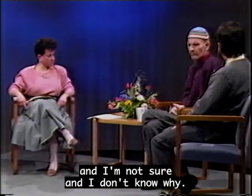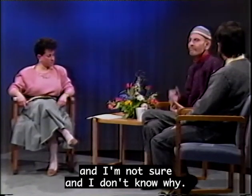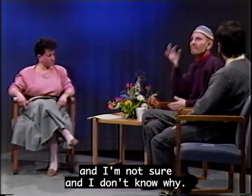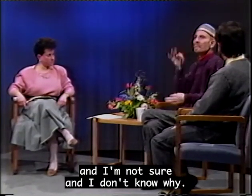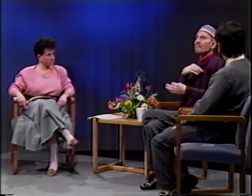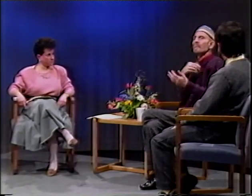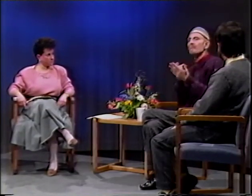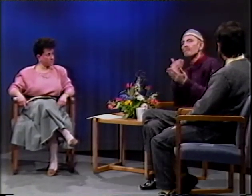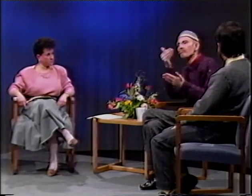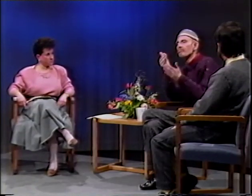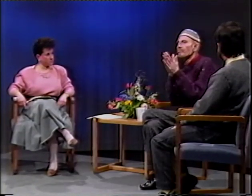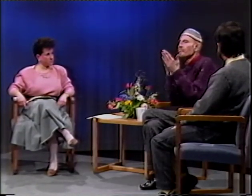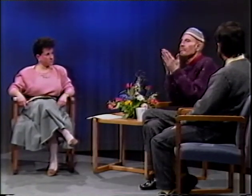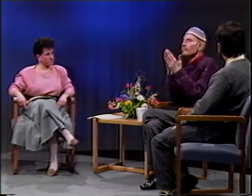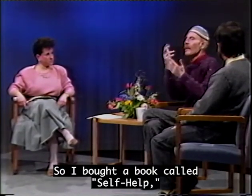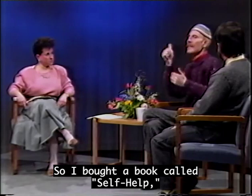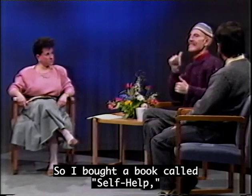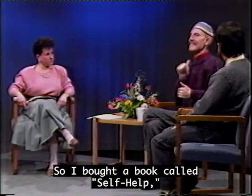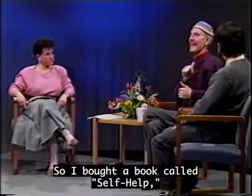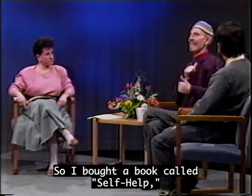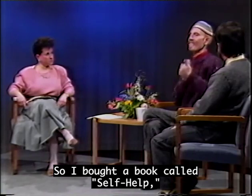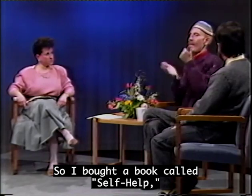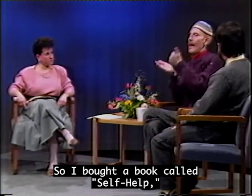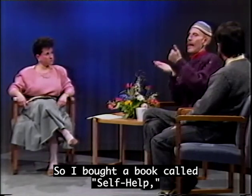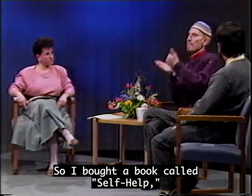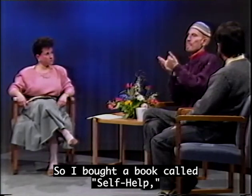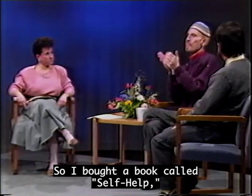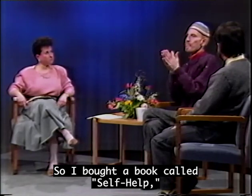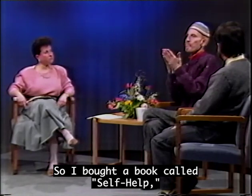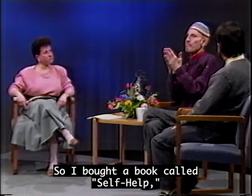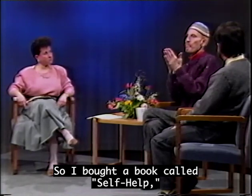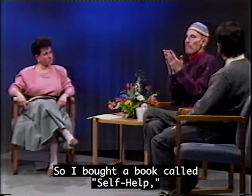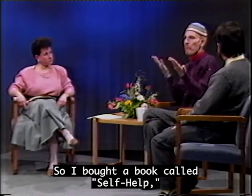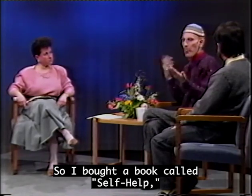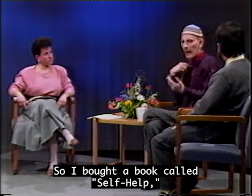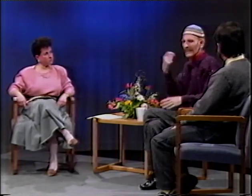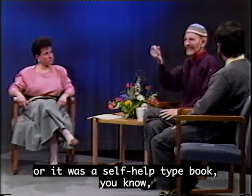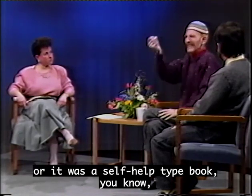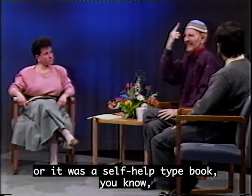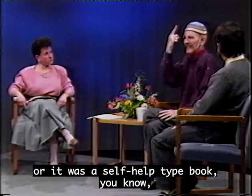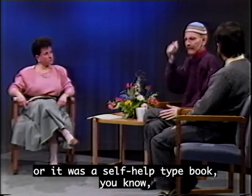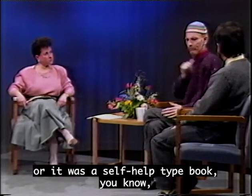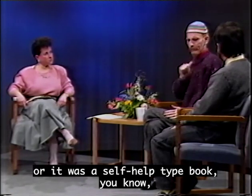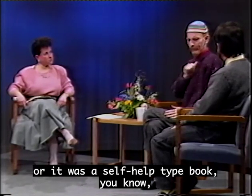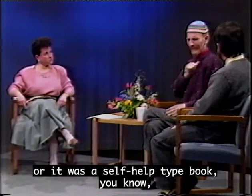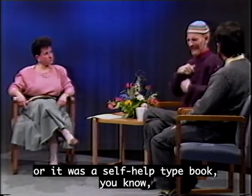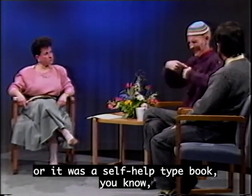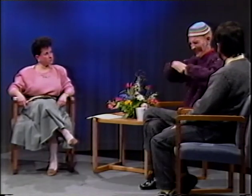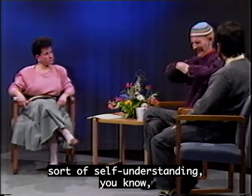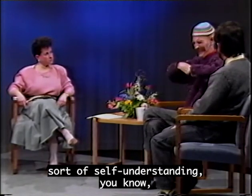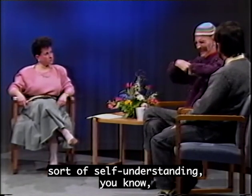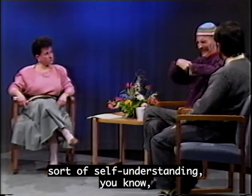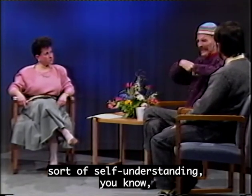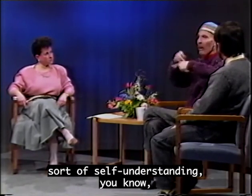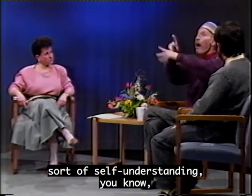why. So I bought a book called Self-Help, or it was a self-help type book, you know, sort of